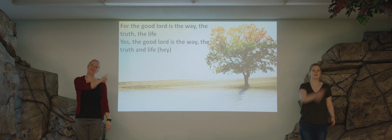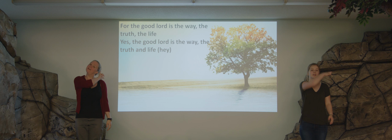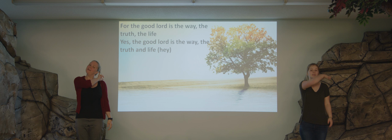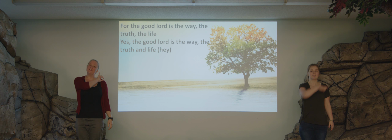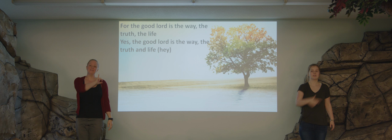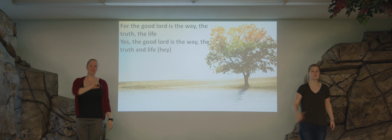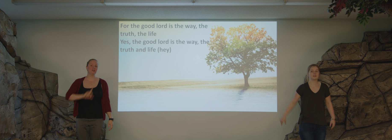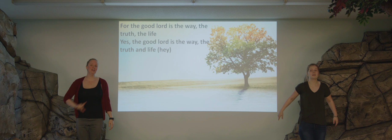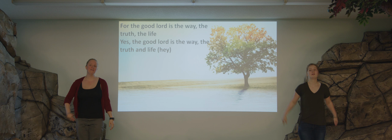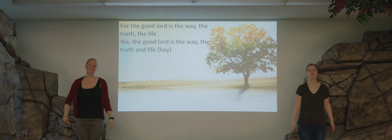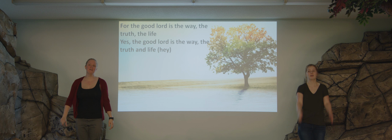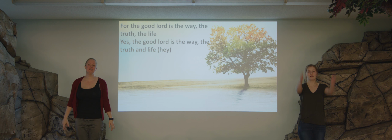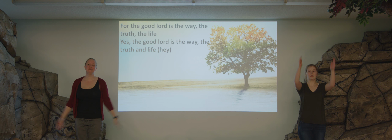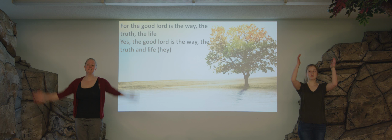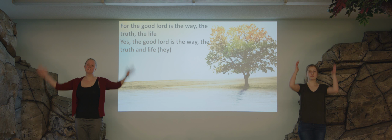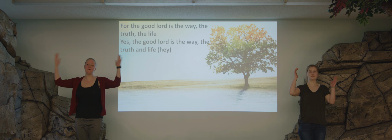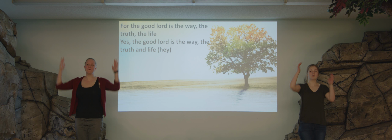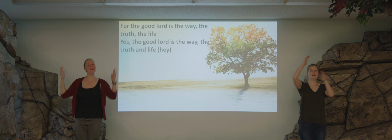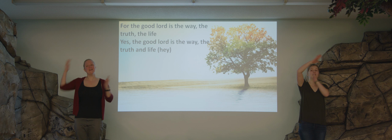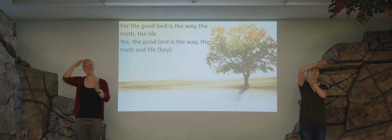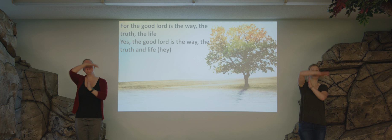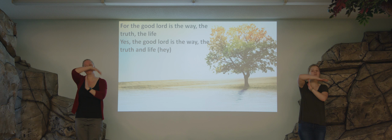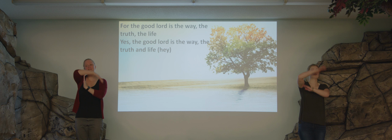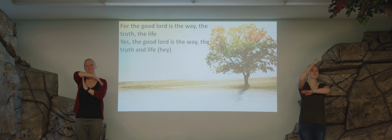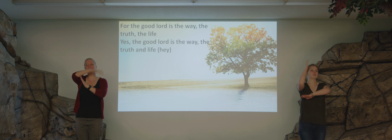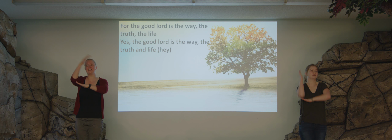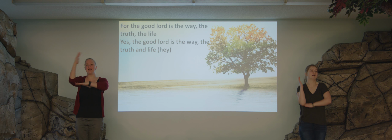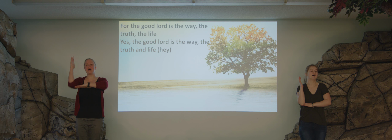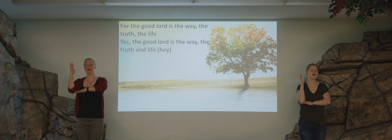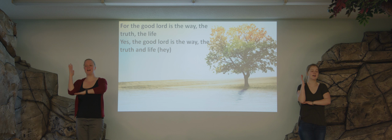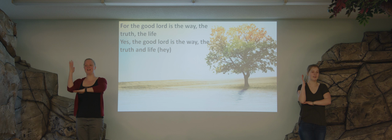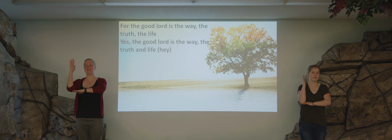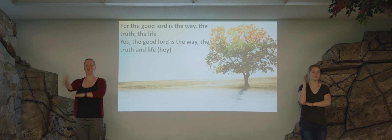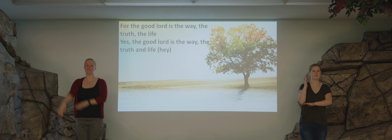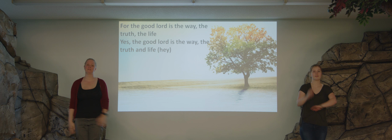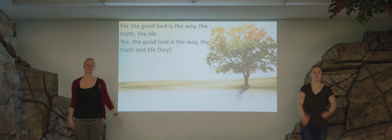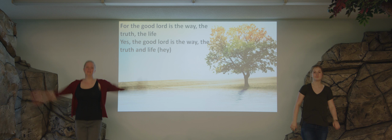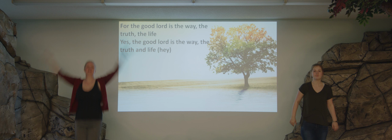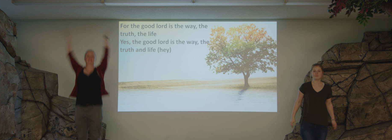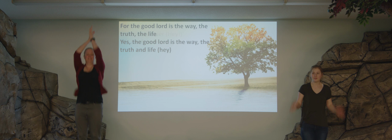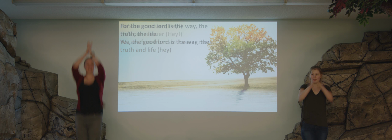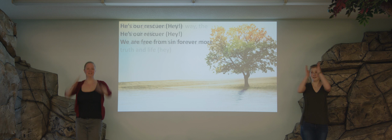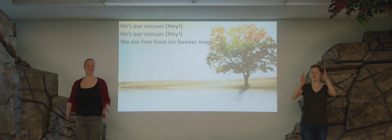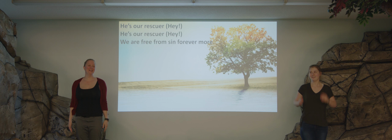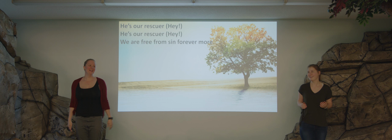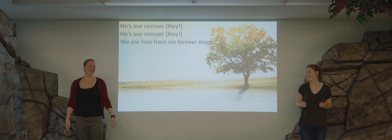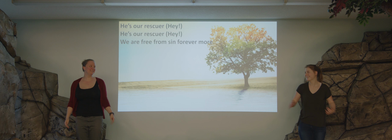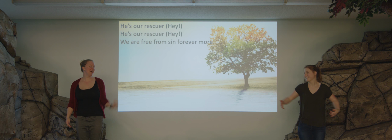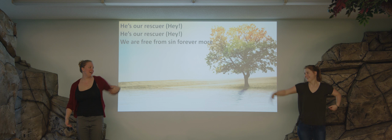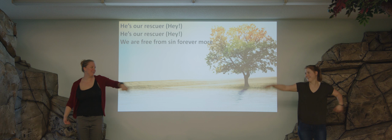Yes the good Lord is the way, the truth, life. He's our